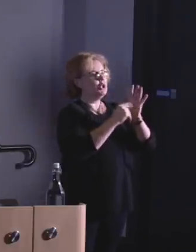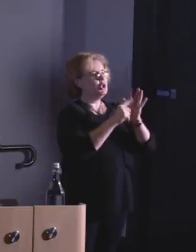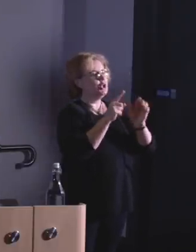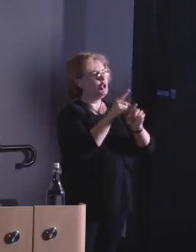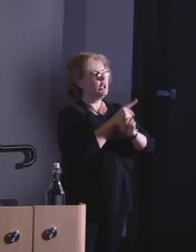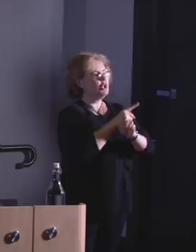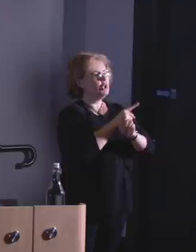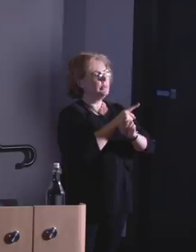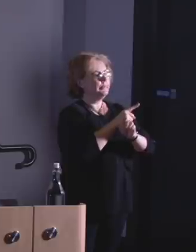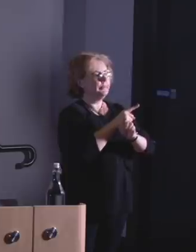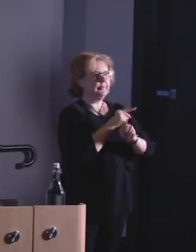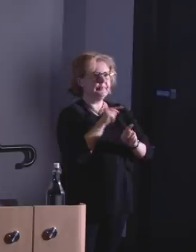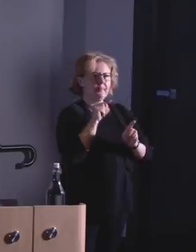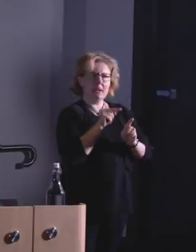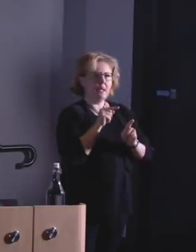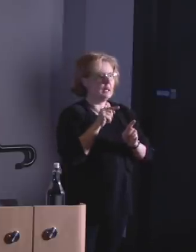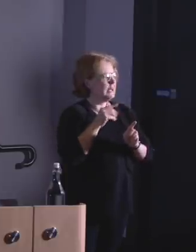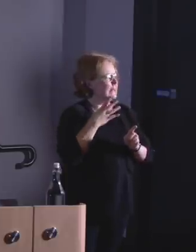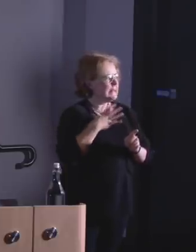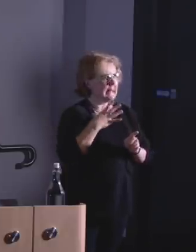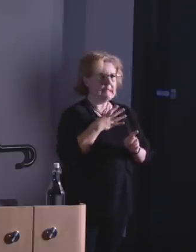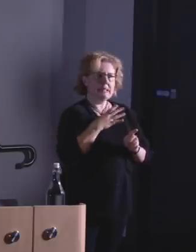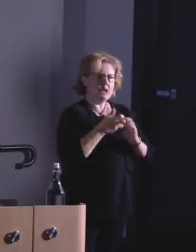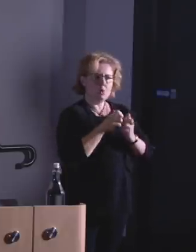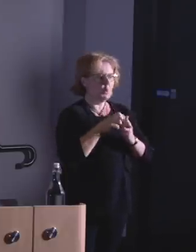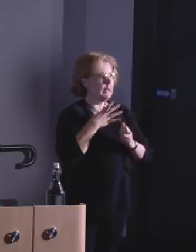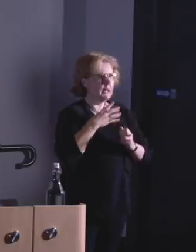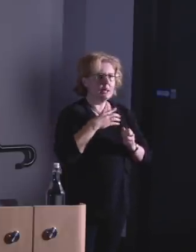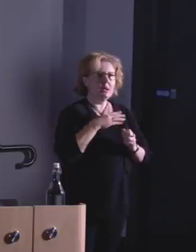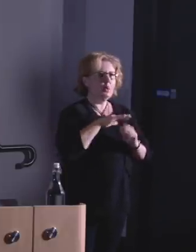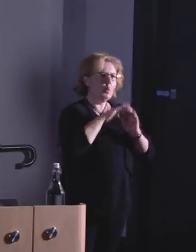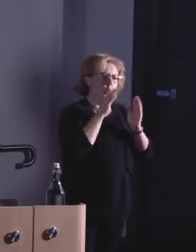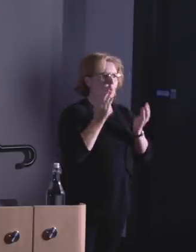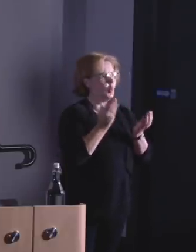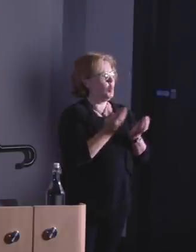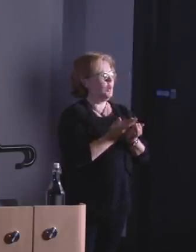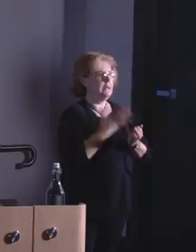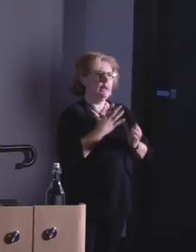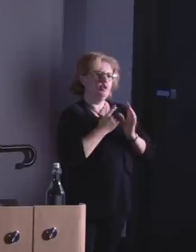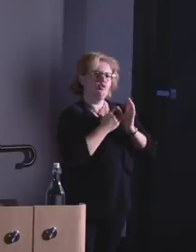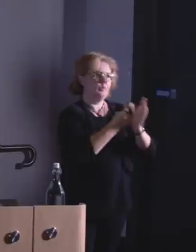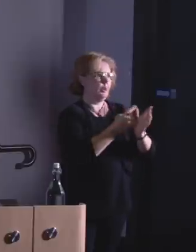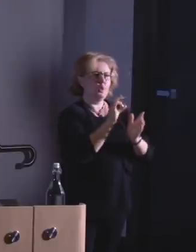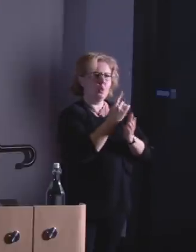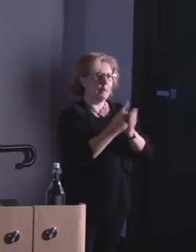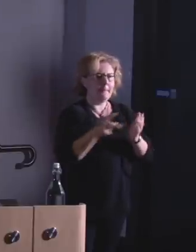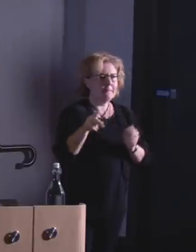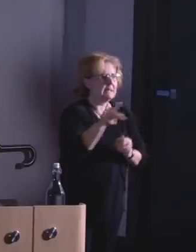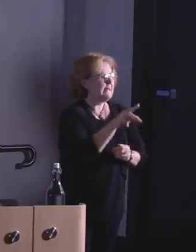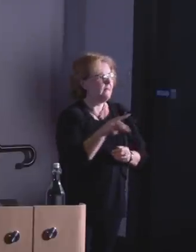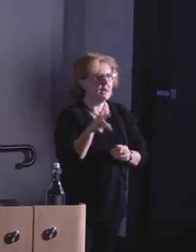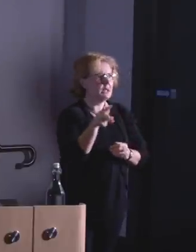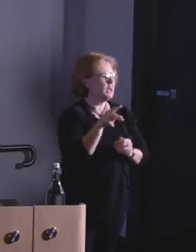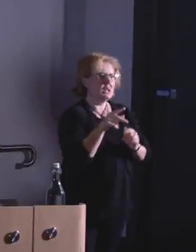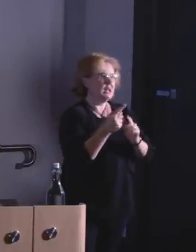really requires us to make a global response. It's not just a Pacific issue. It's not, you